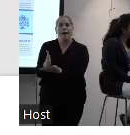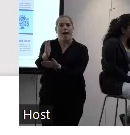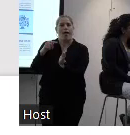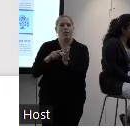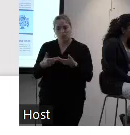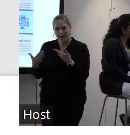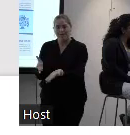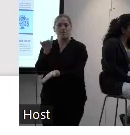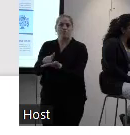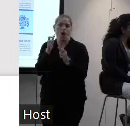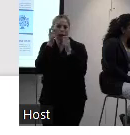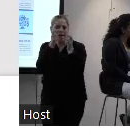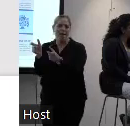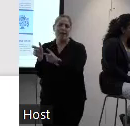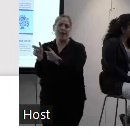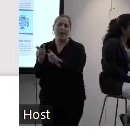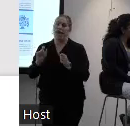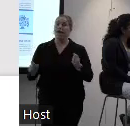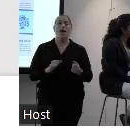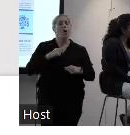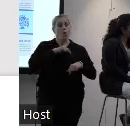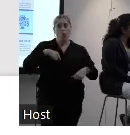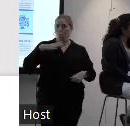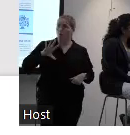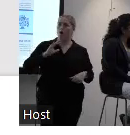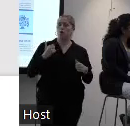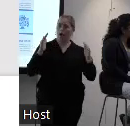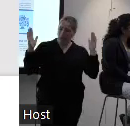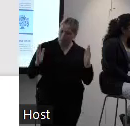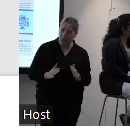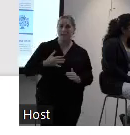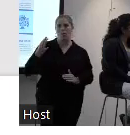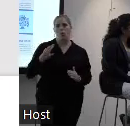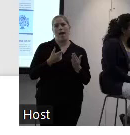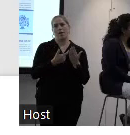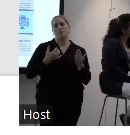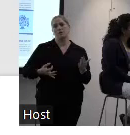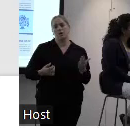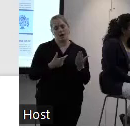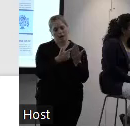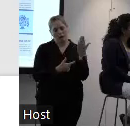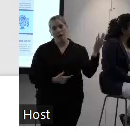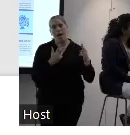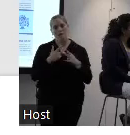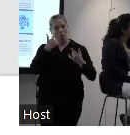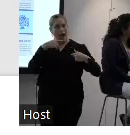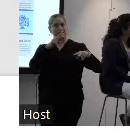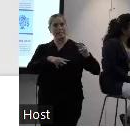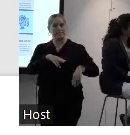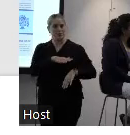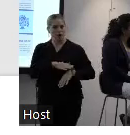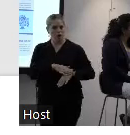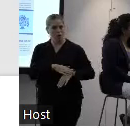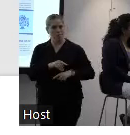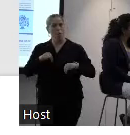to decrease the wait time for assessments, address broad needs in children and families so that we're not